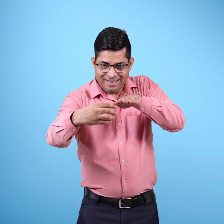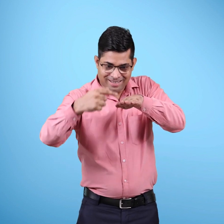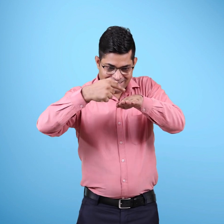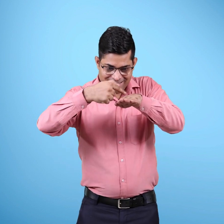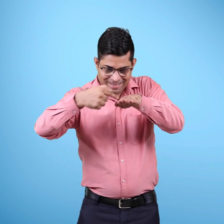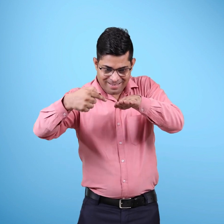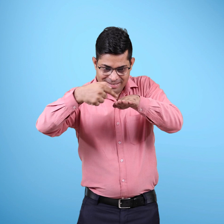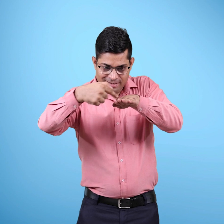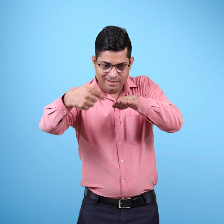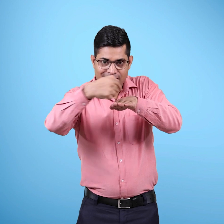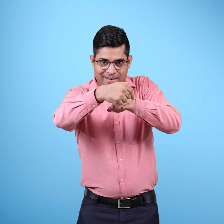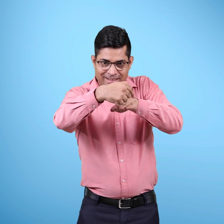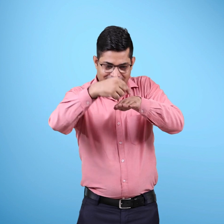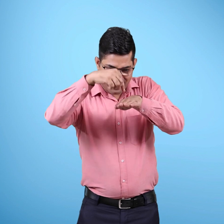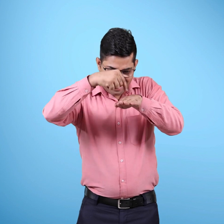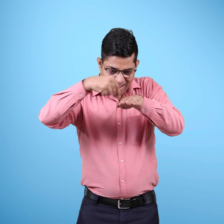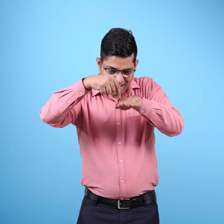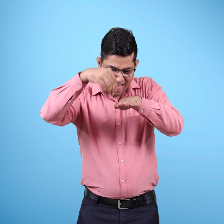The design made by veins in a leaf